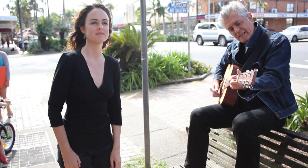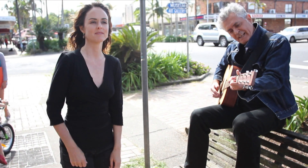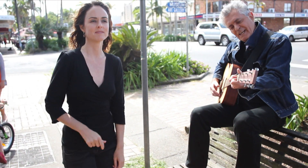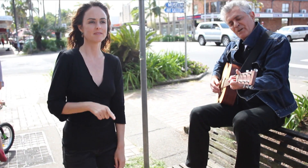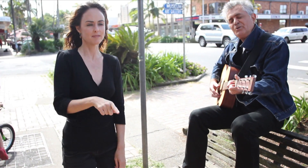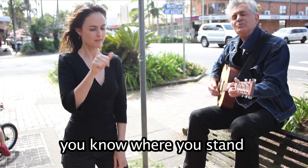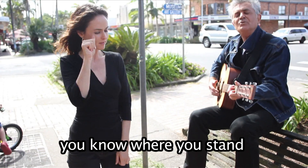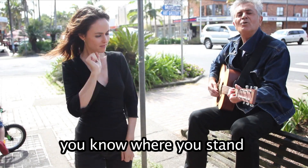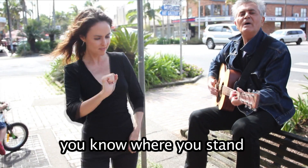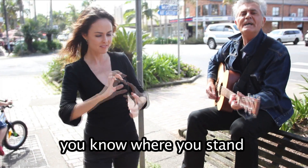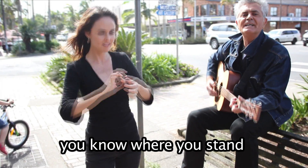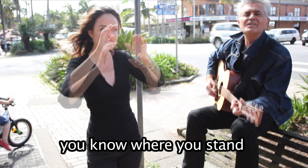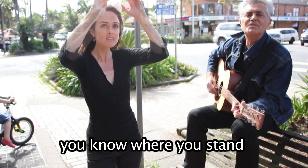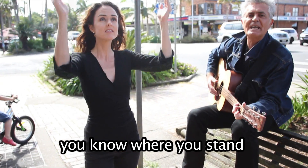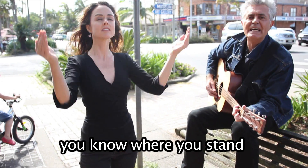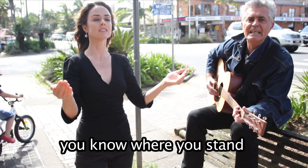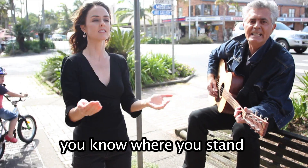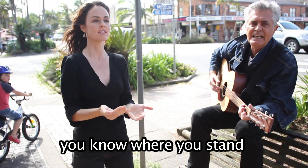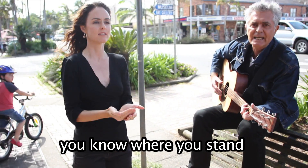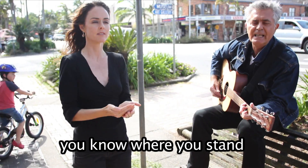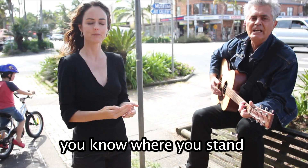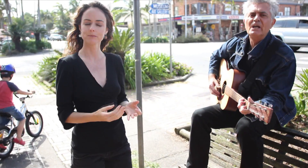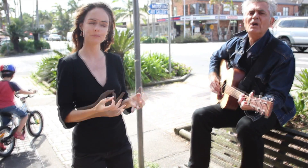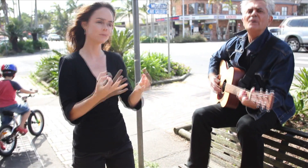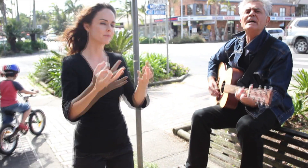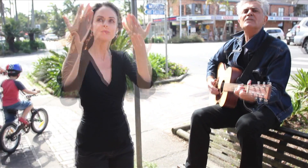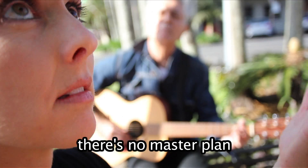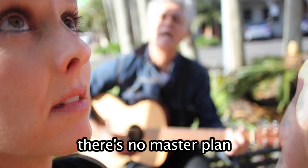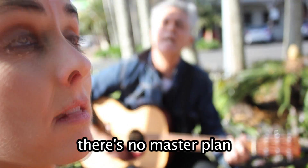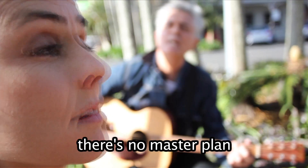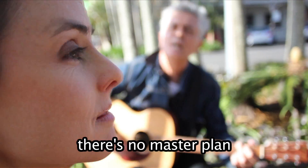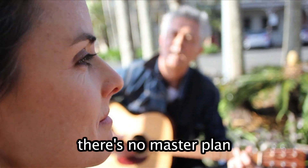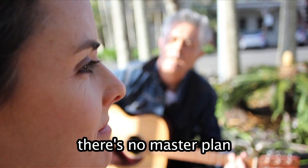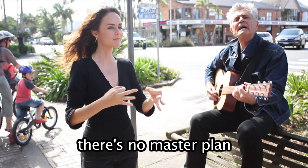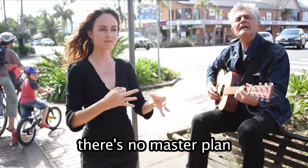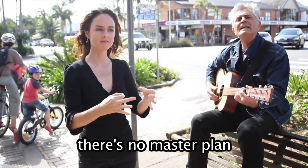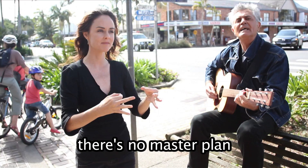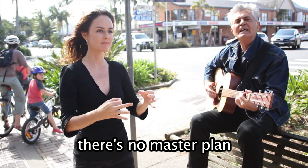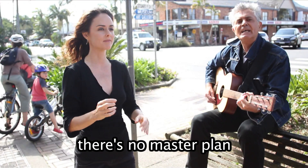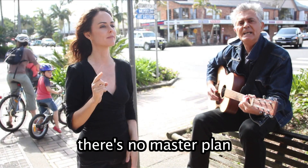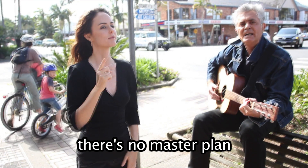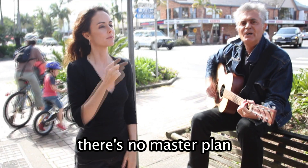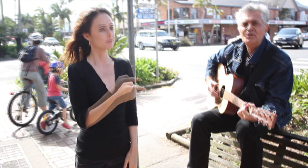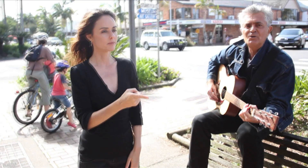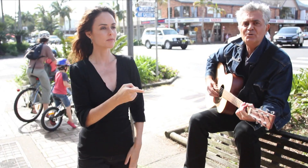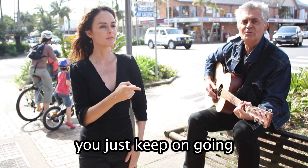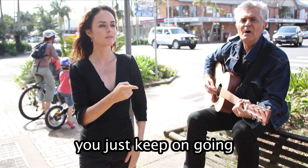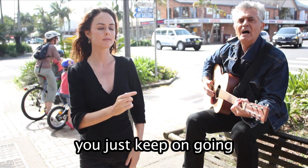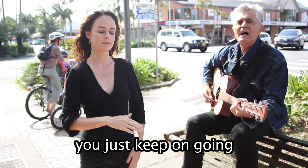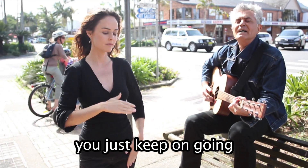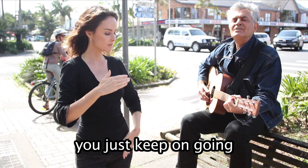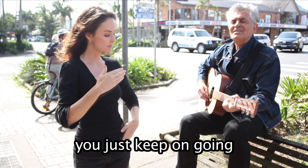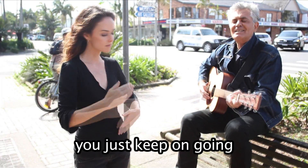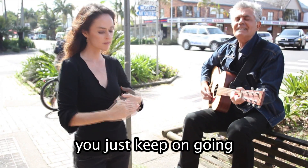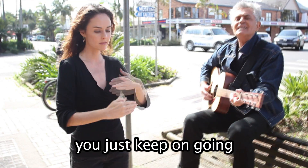You know where you stand, there's no master plan, you